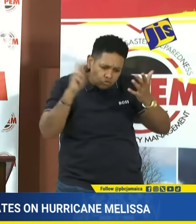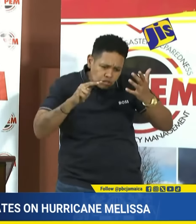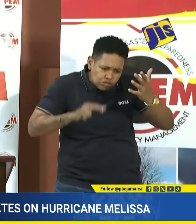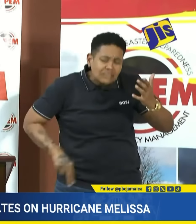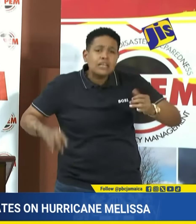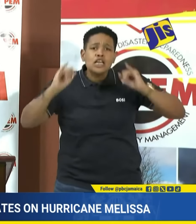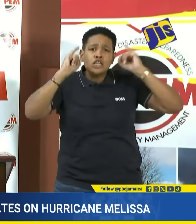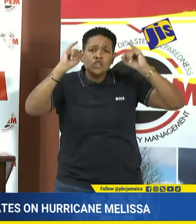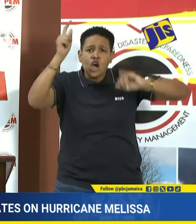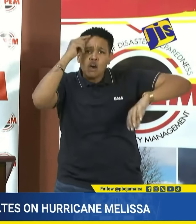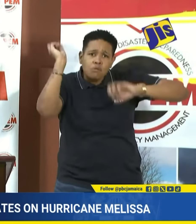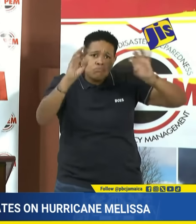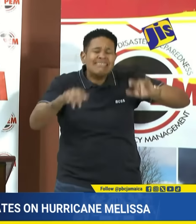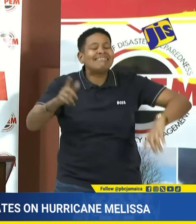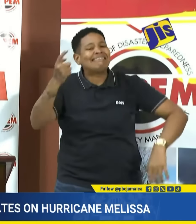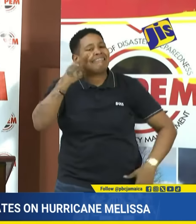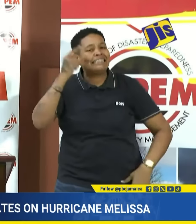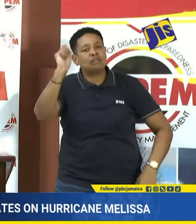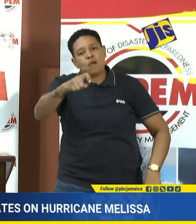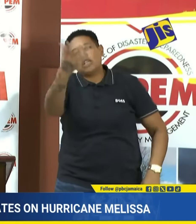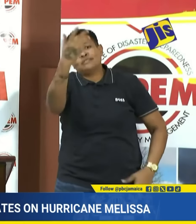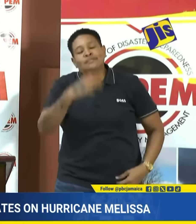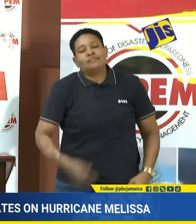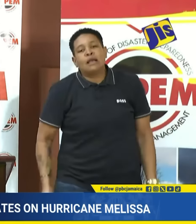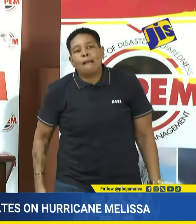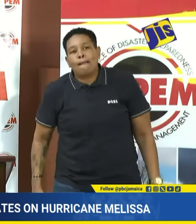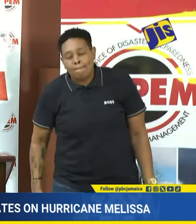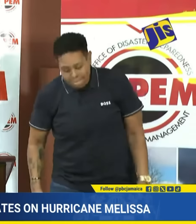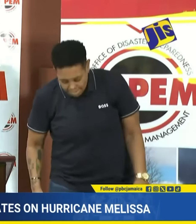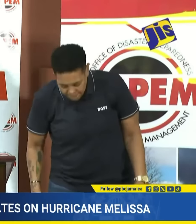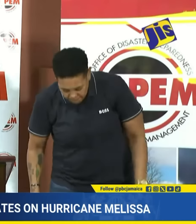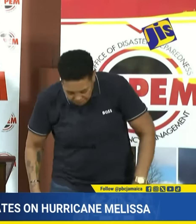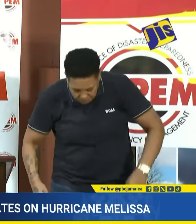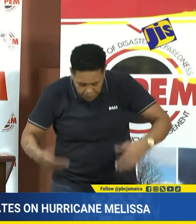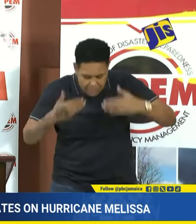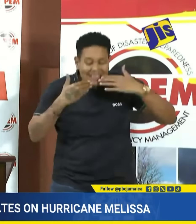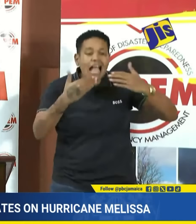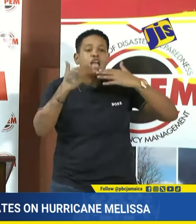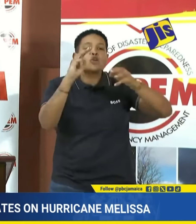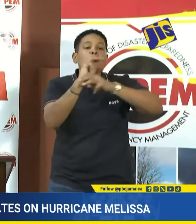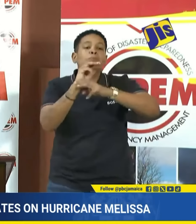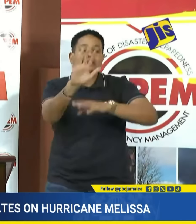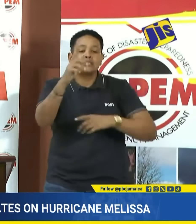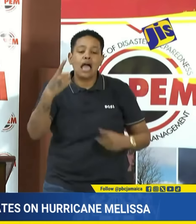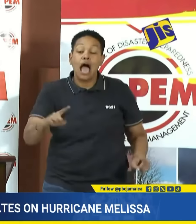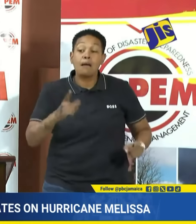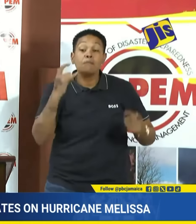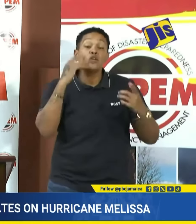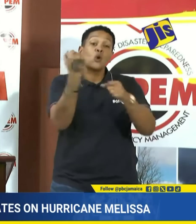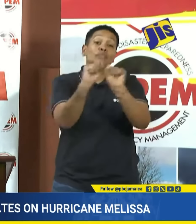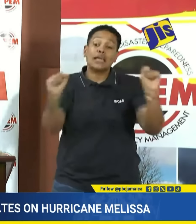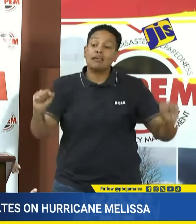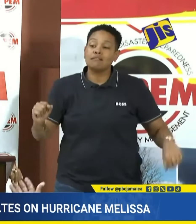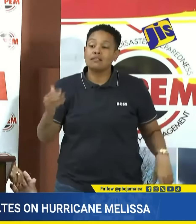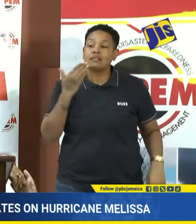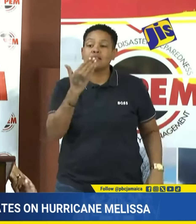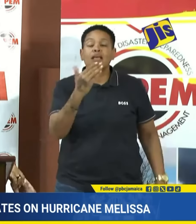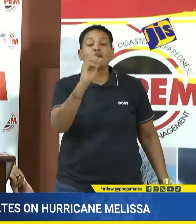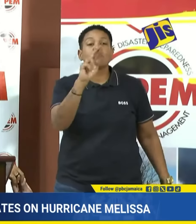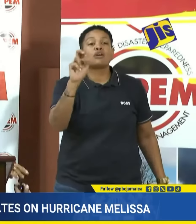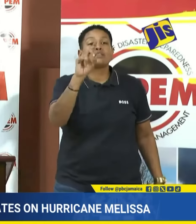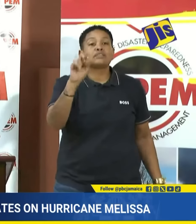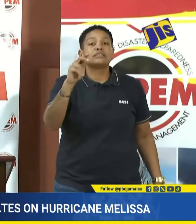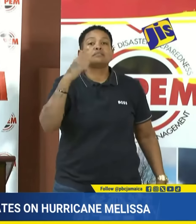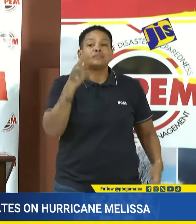to the instructions of the constituted authorities. All right, thank you very much, Minister, and be safe. Thank you very much, Dr. Morris Dixon.